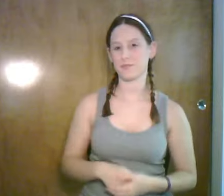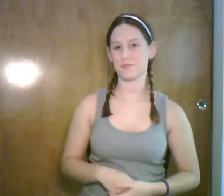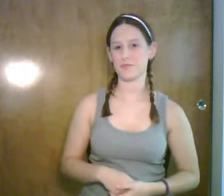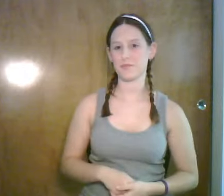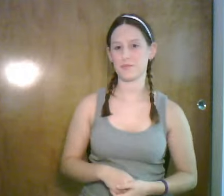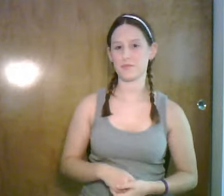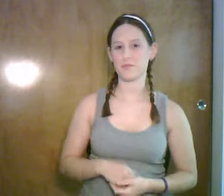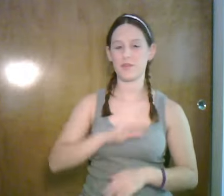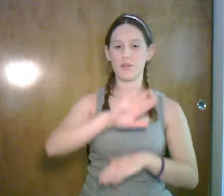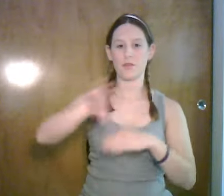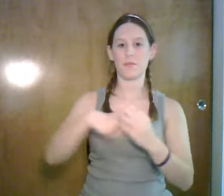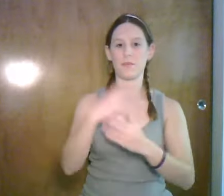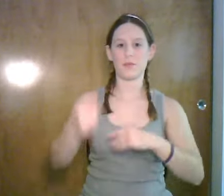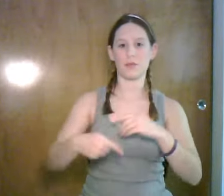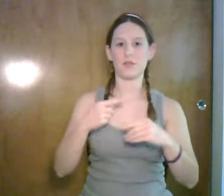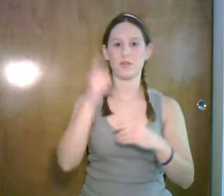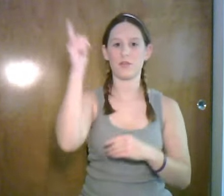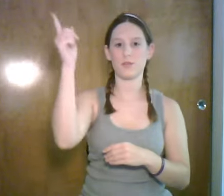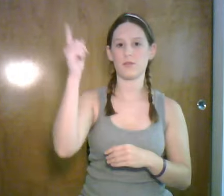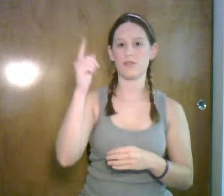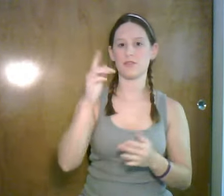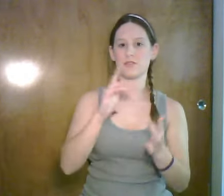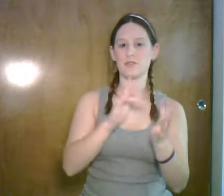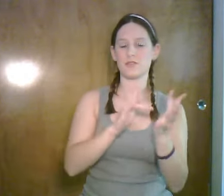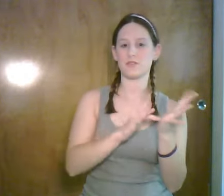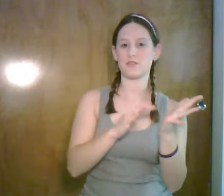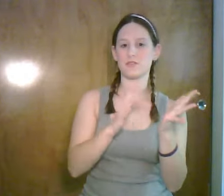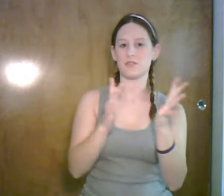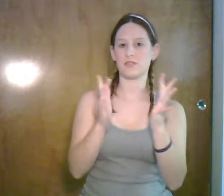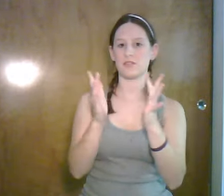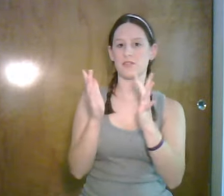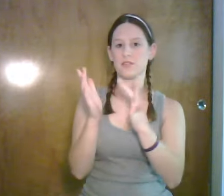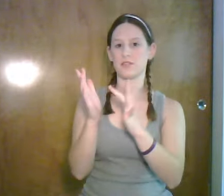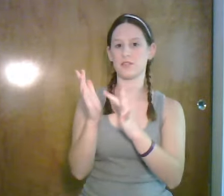it's all about you Jesus,